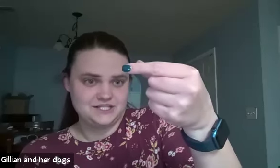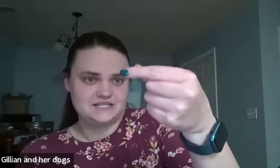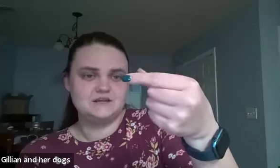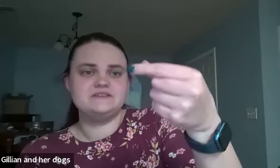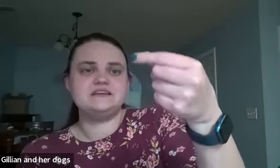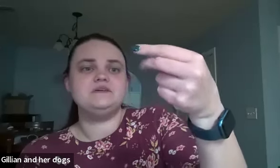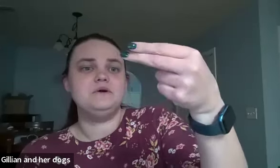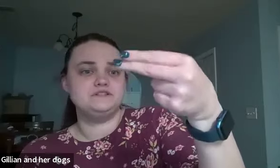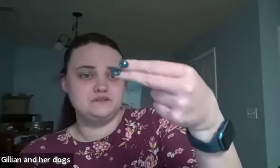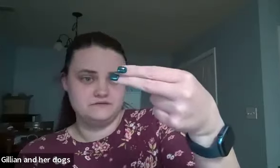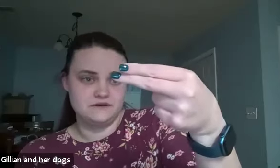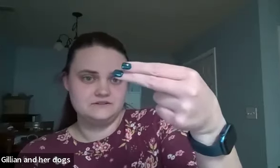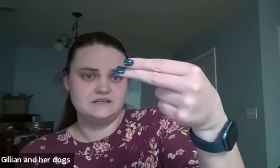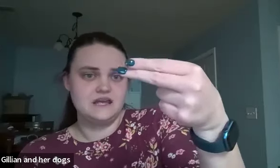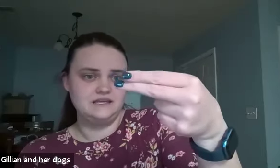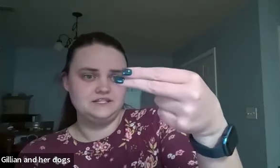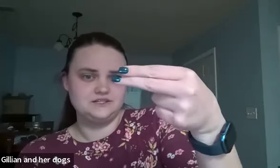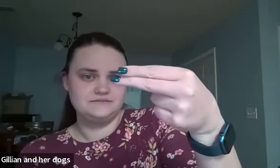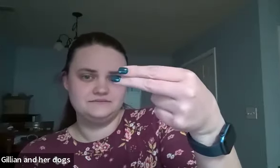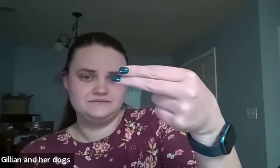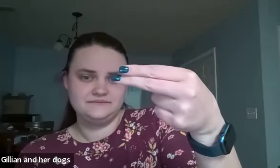H is going to be the same thing, but with two fingers. H.